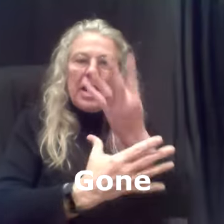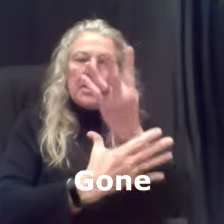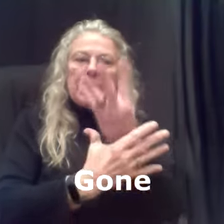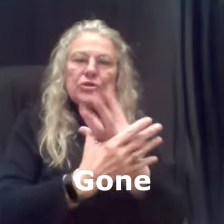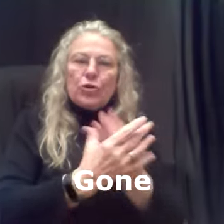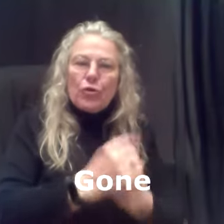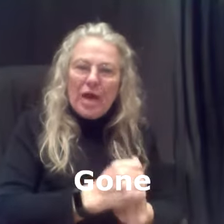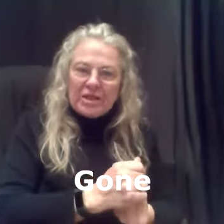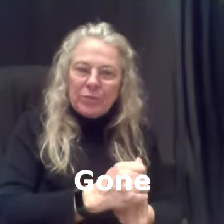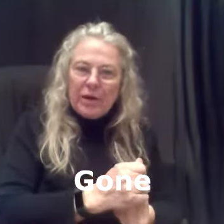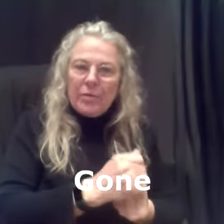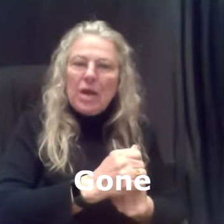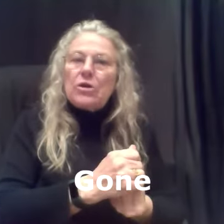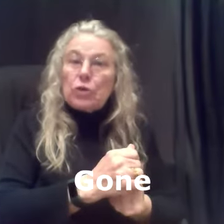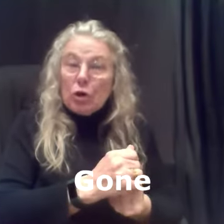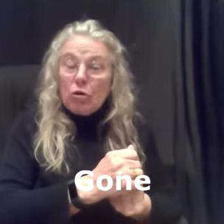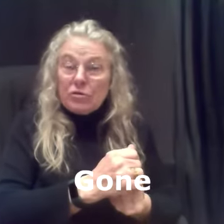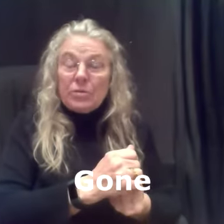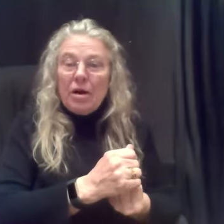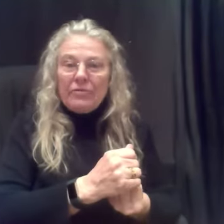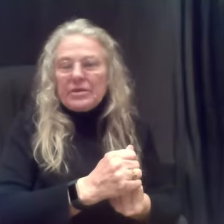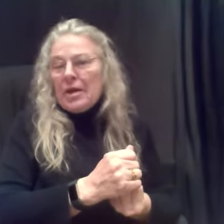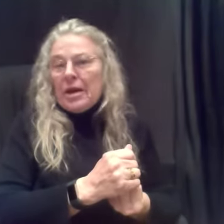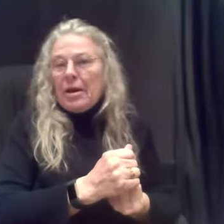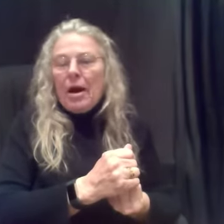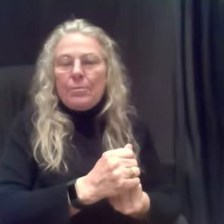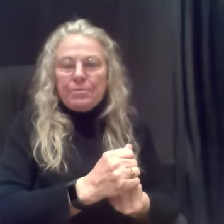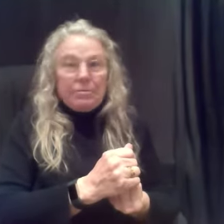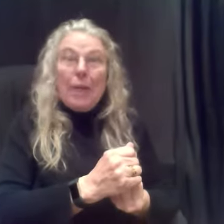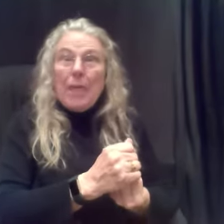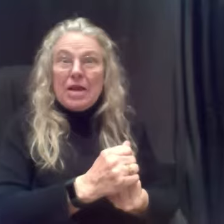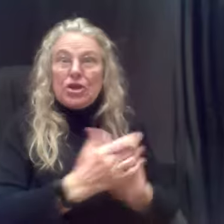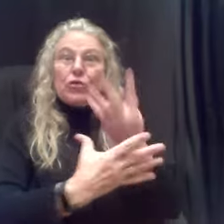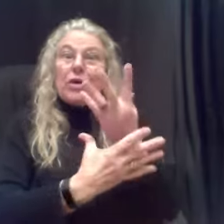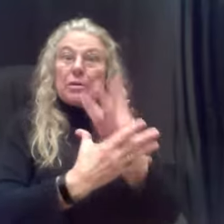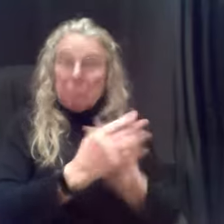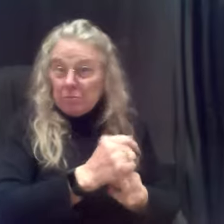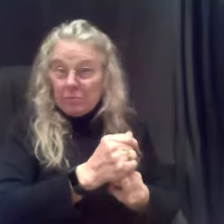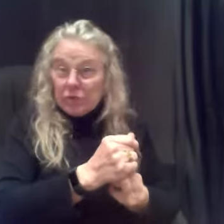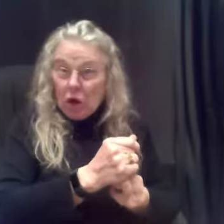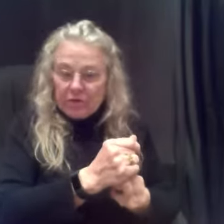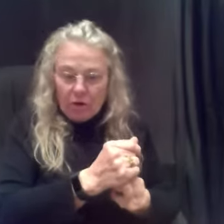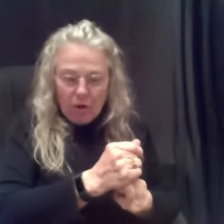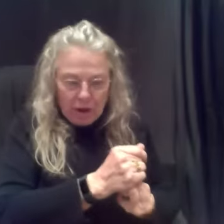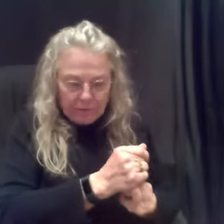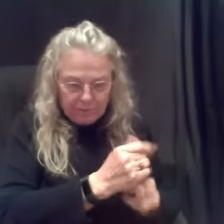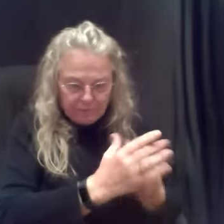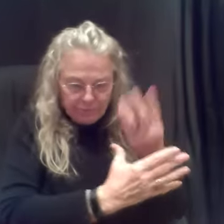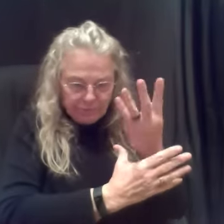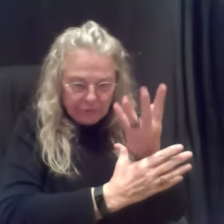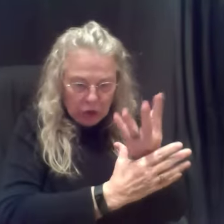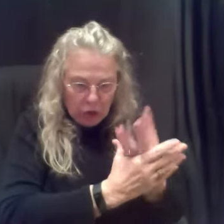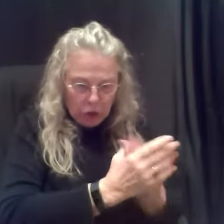is grasping them to close them off. It's like a magic trick. It's all gone.